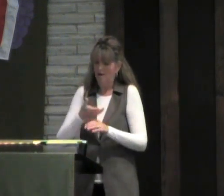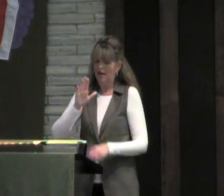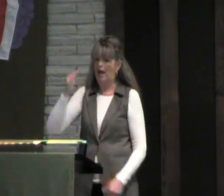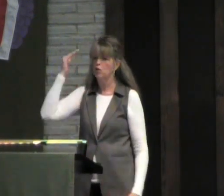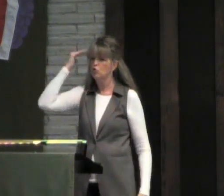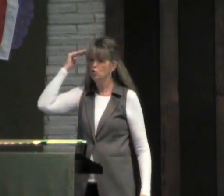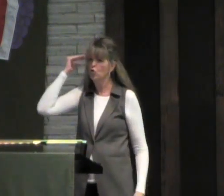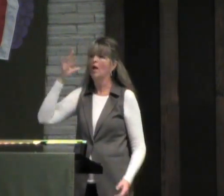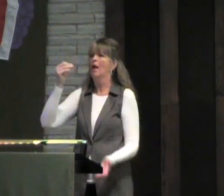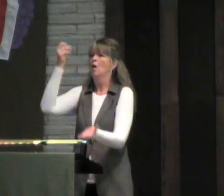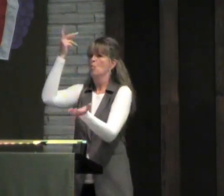have to force yourself